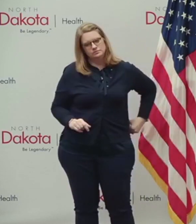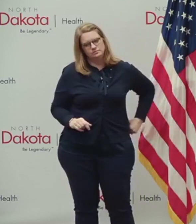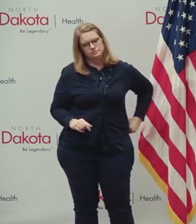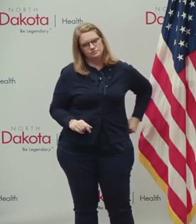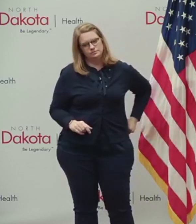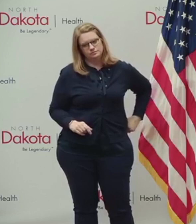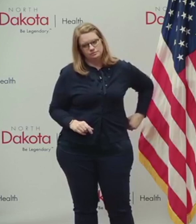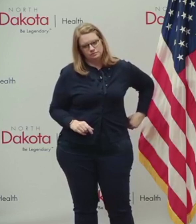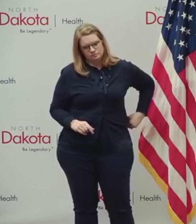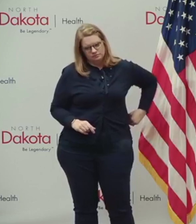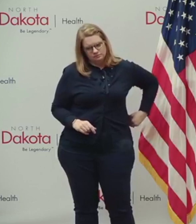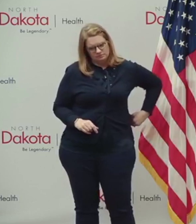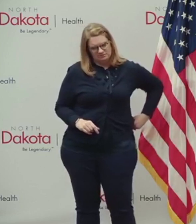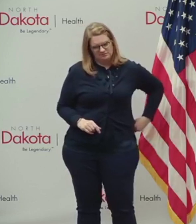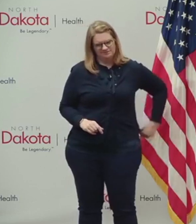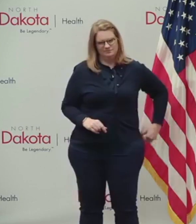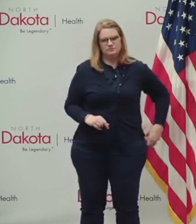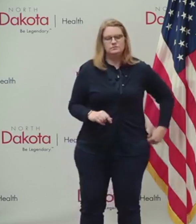numbers.